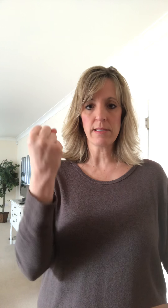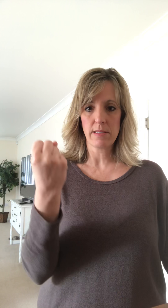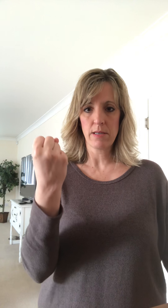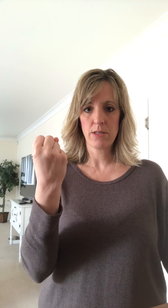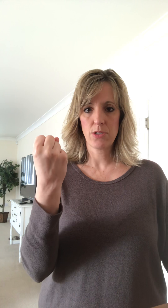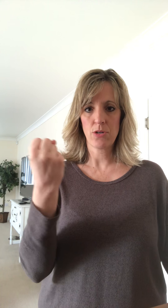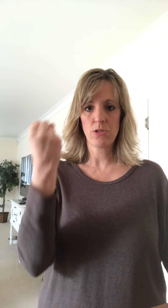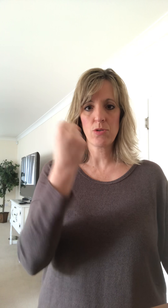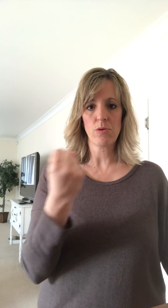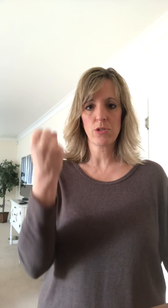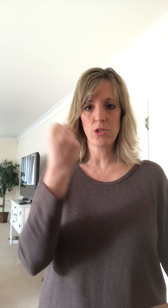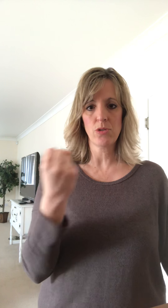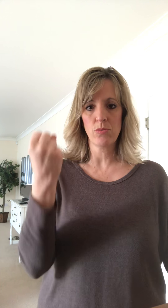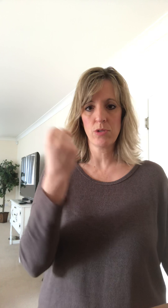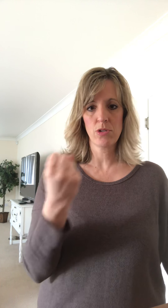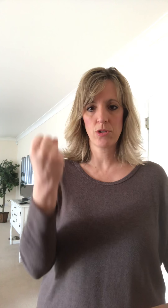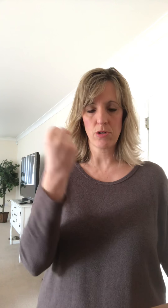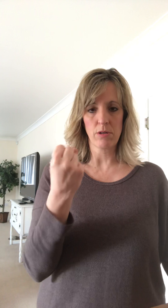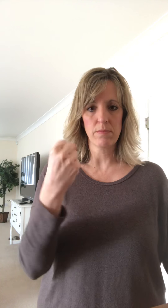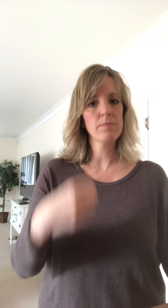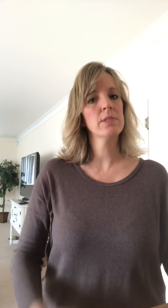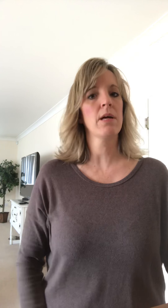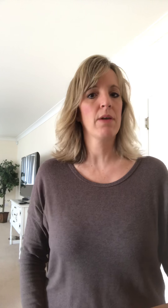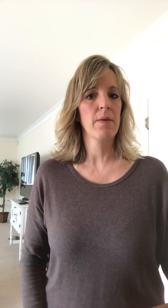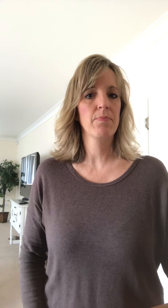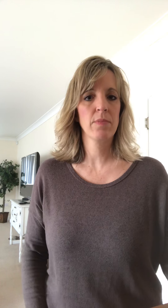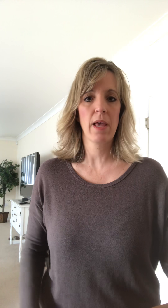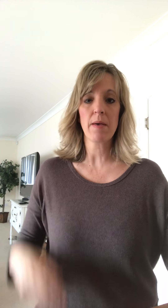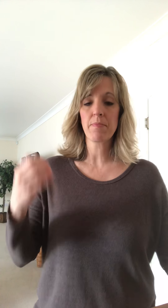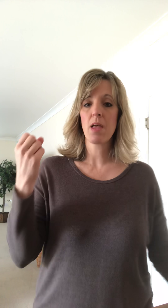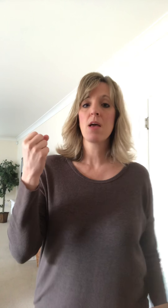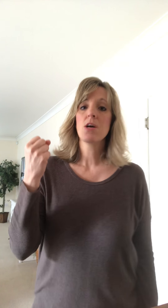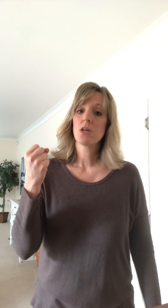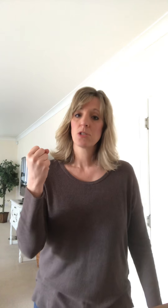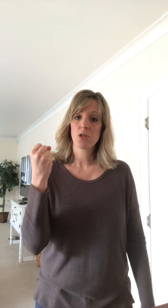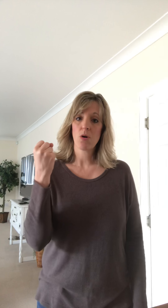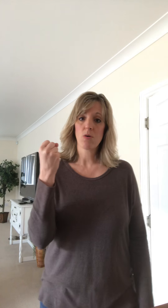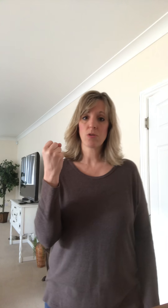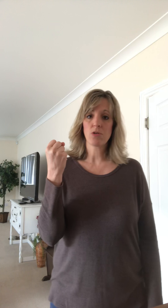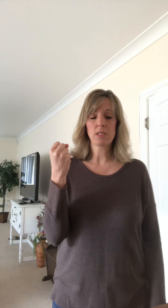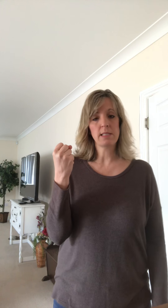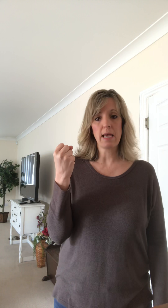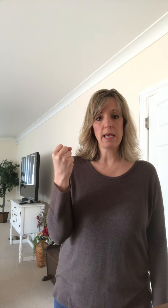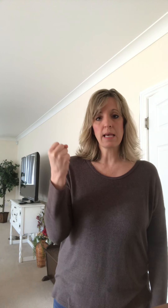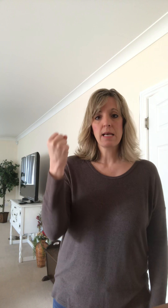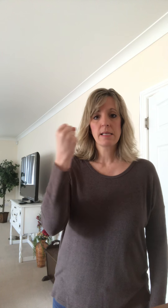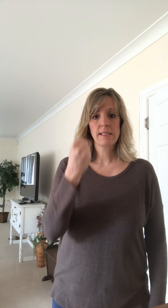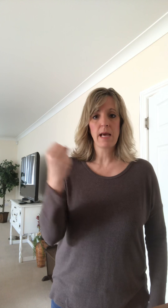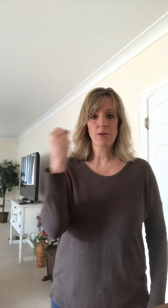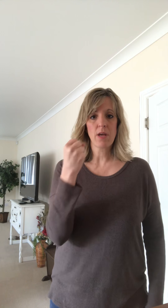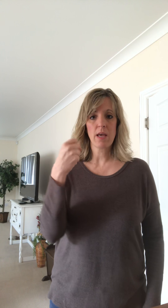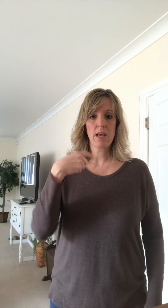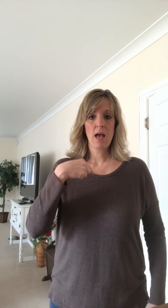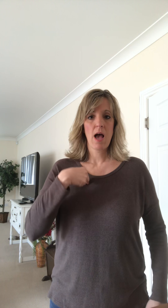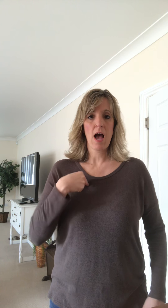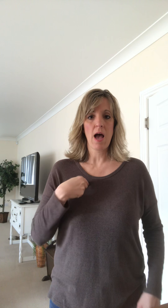S, turns towards you, circle. Saturday, okay? So you could say, Saturday,